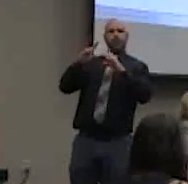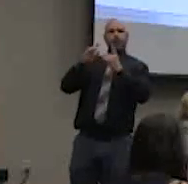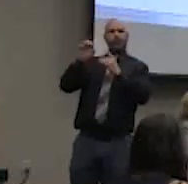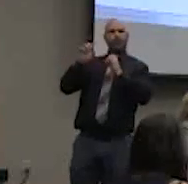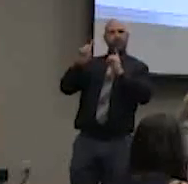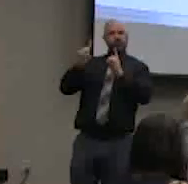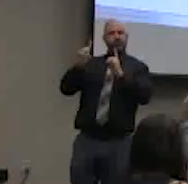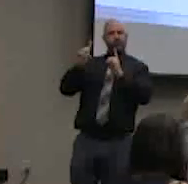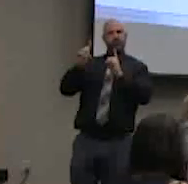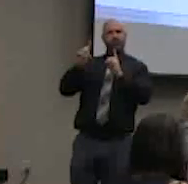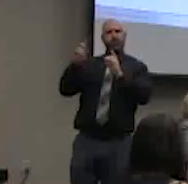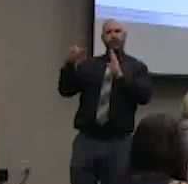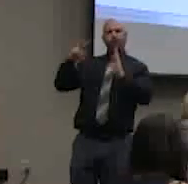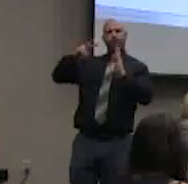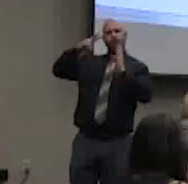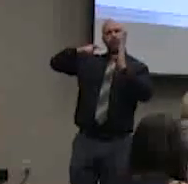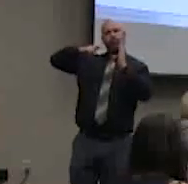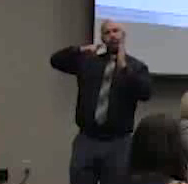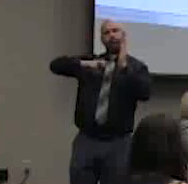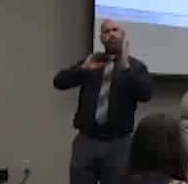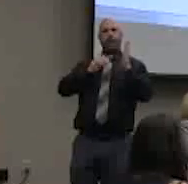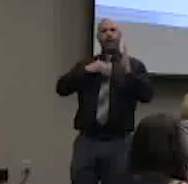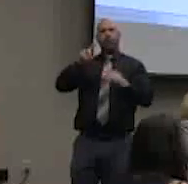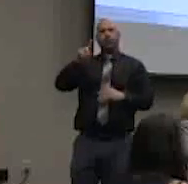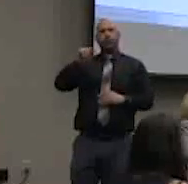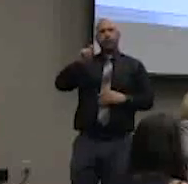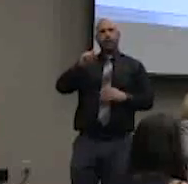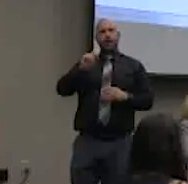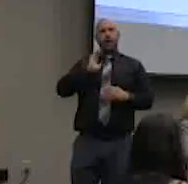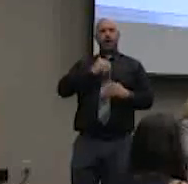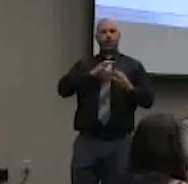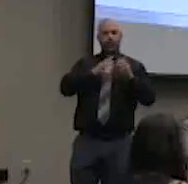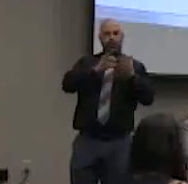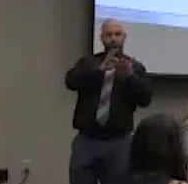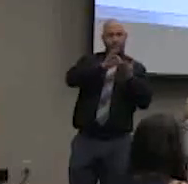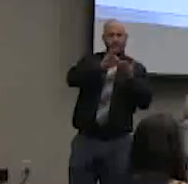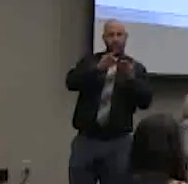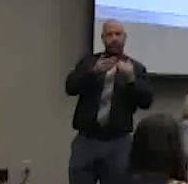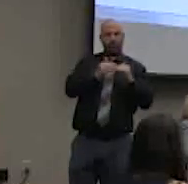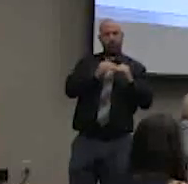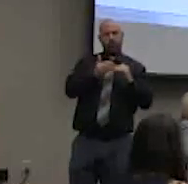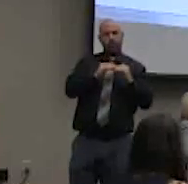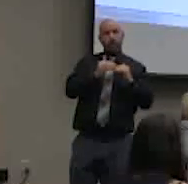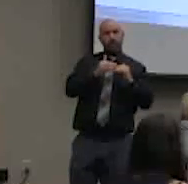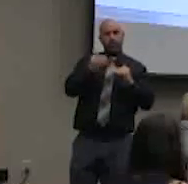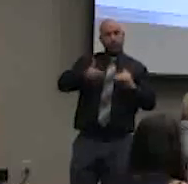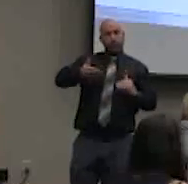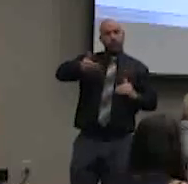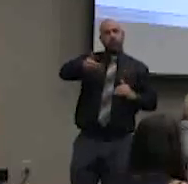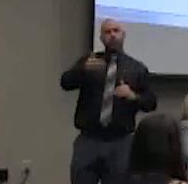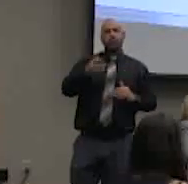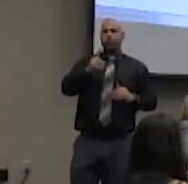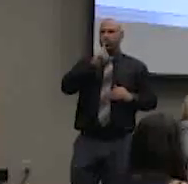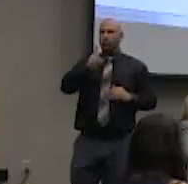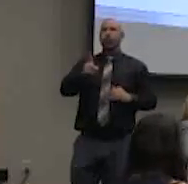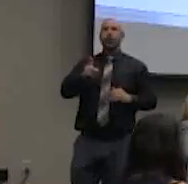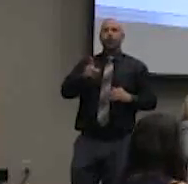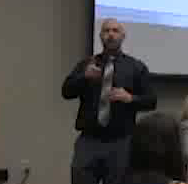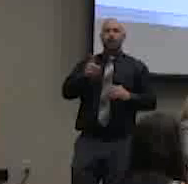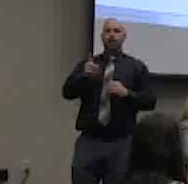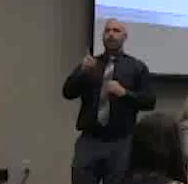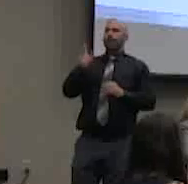and look at our class scores. They are slowly increasing over time, and I really credit that to the work of